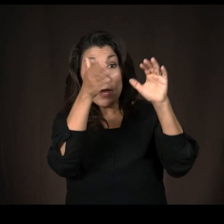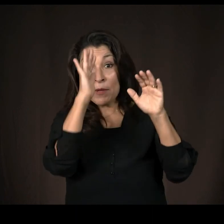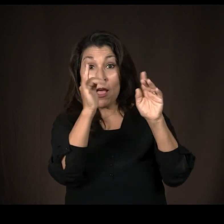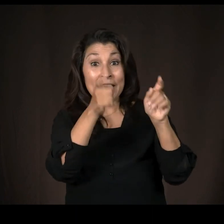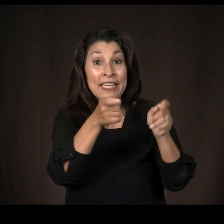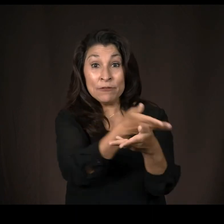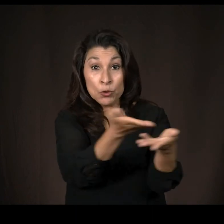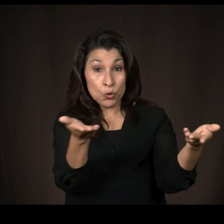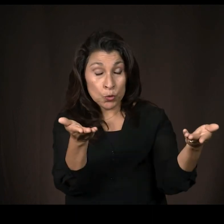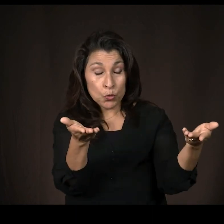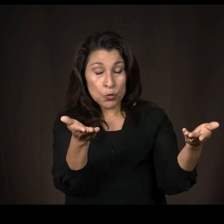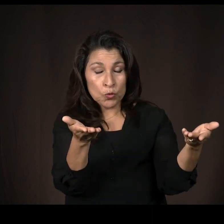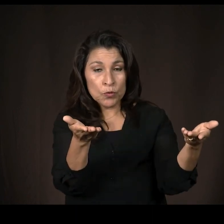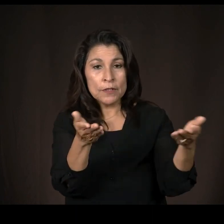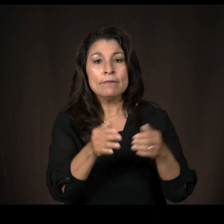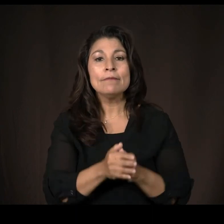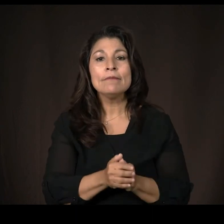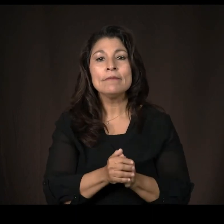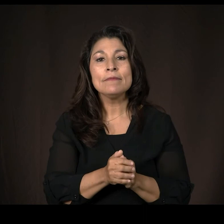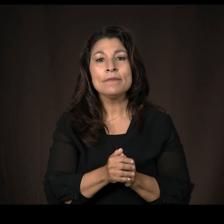that God gives you,